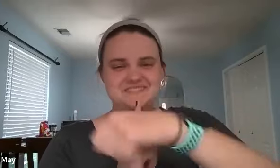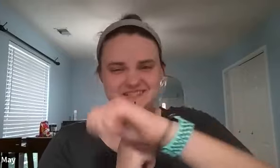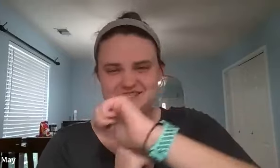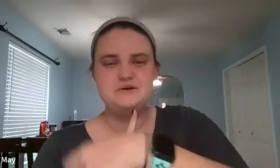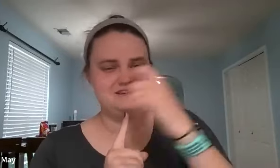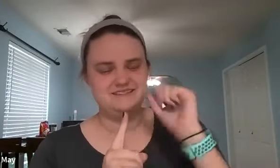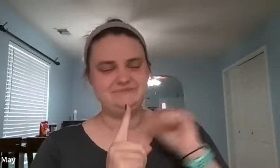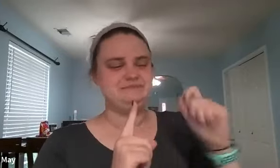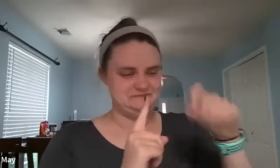So easy.